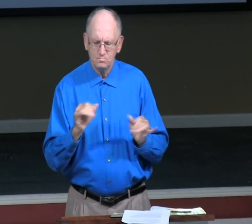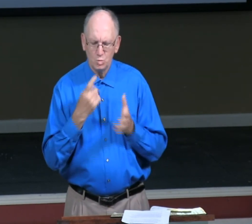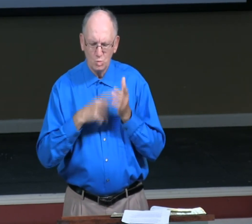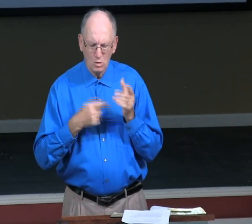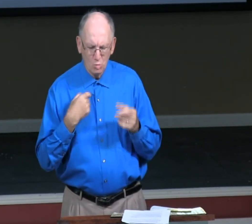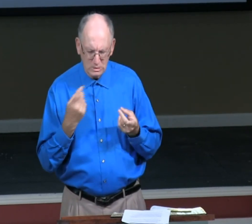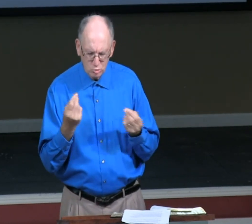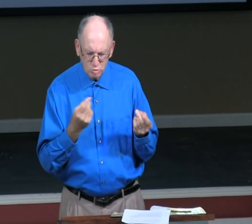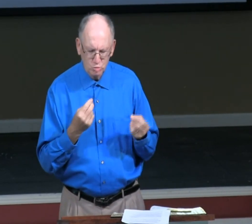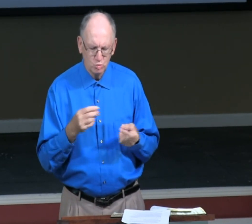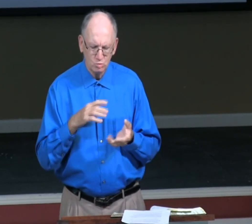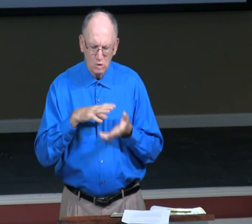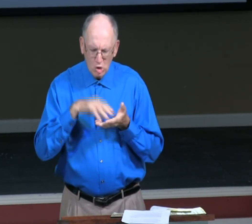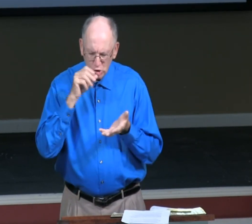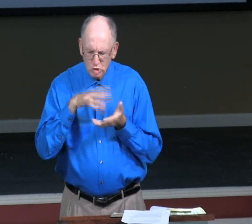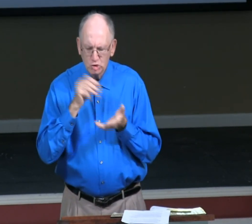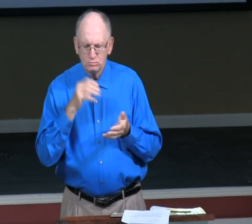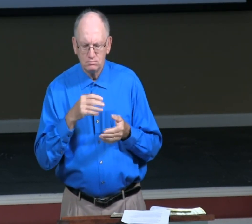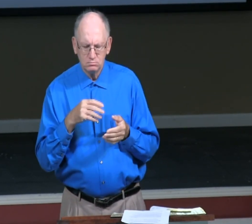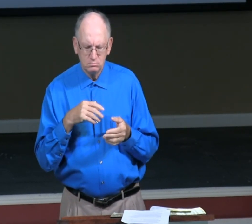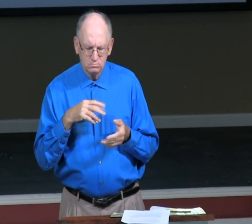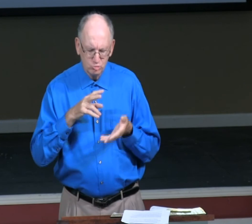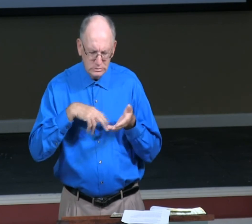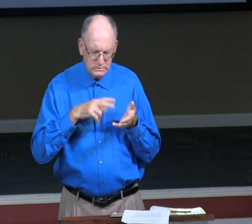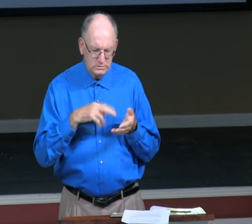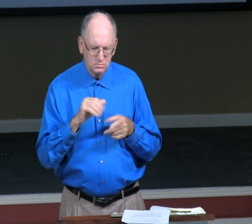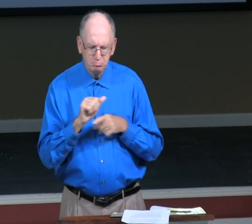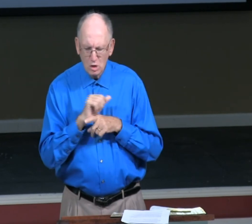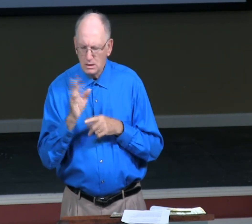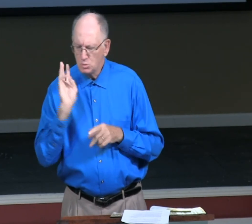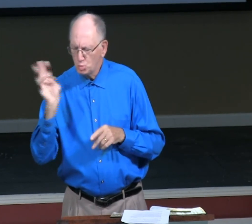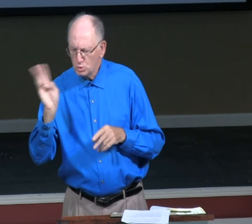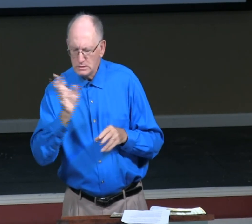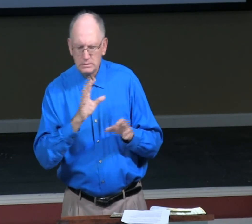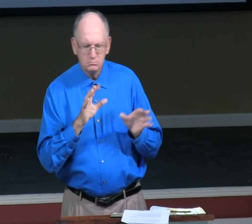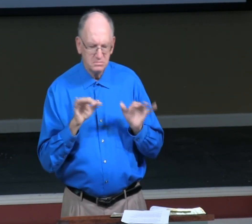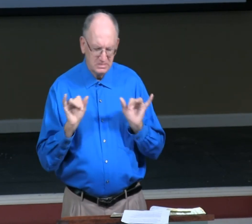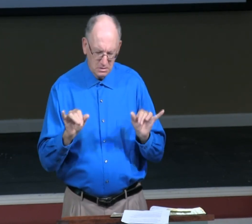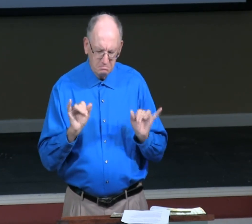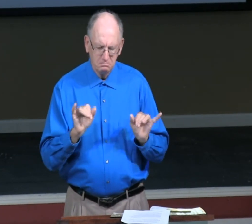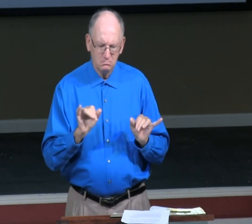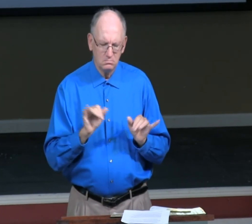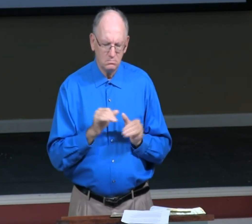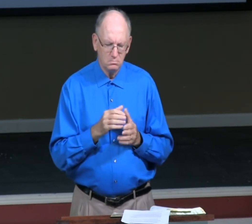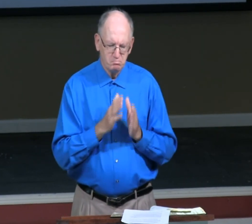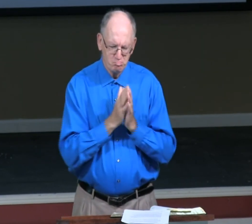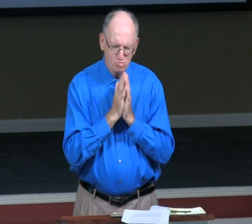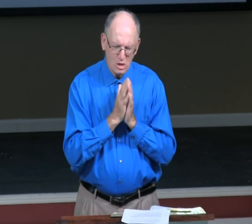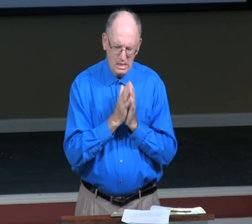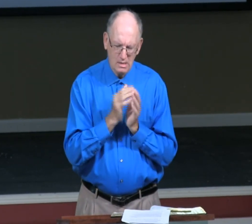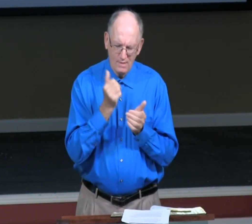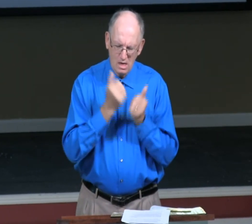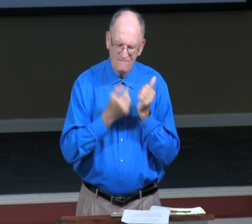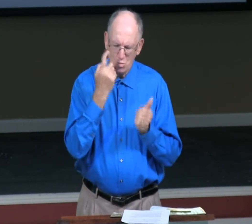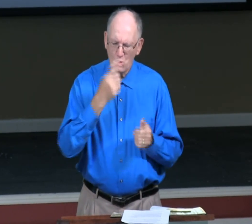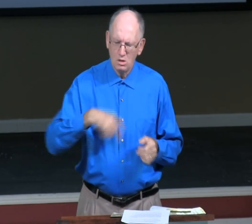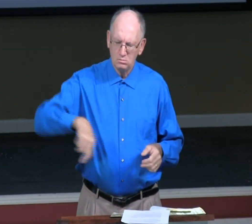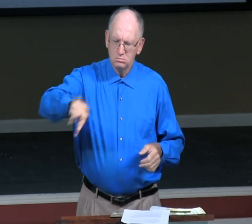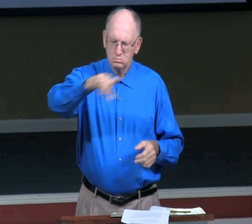you. And continue what we're doing. Continue to learn and read and practice and witness. And I pray